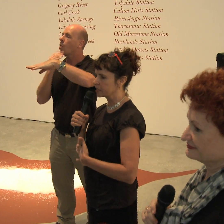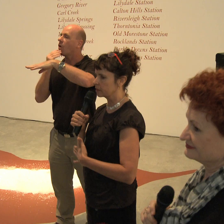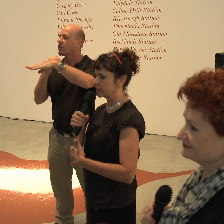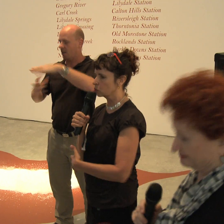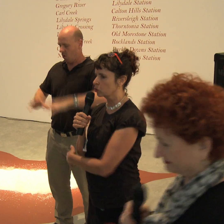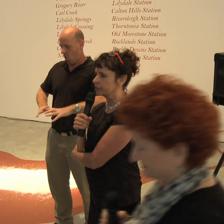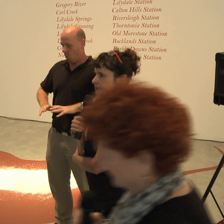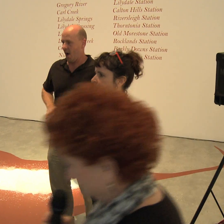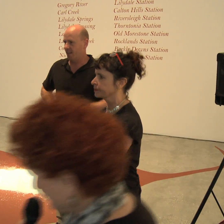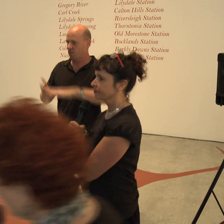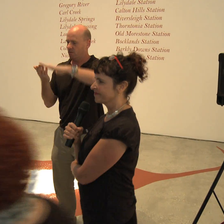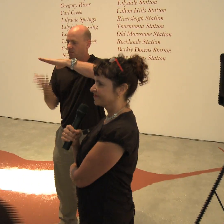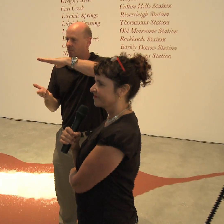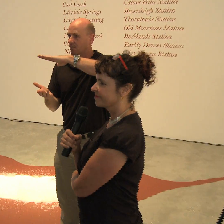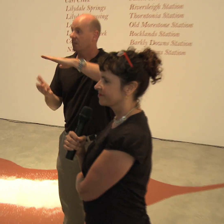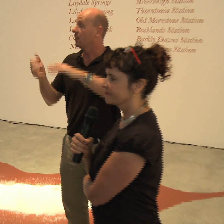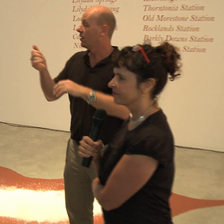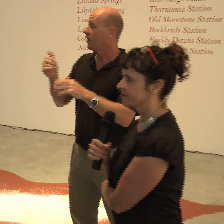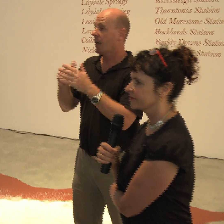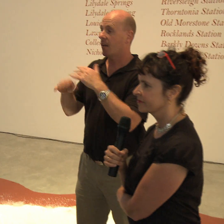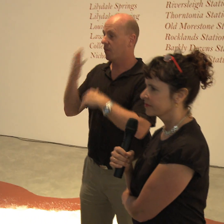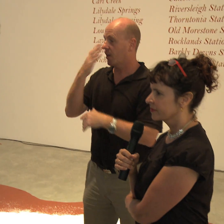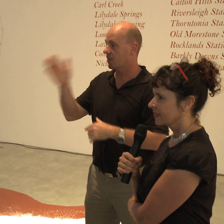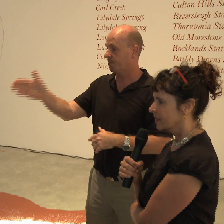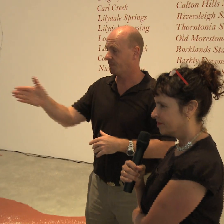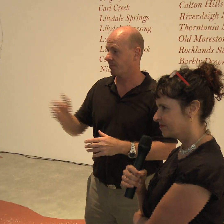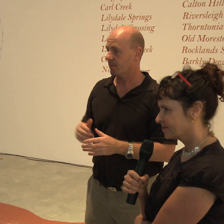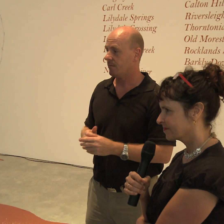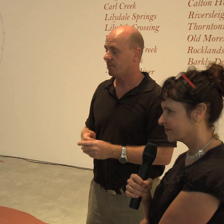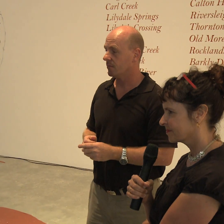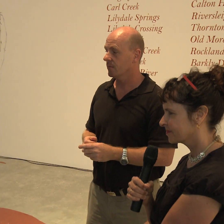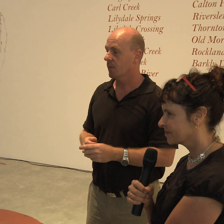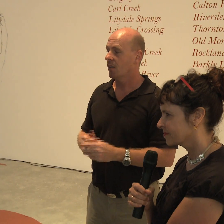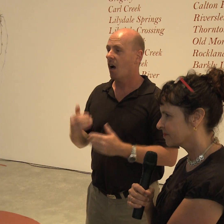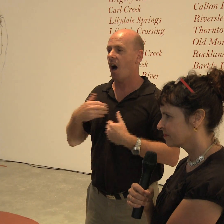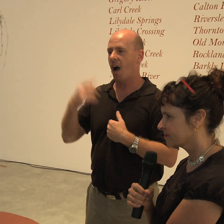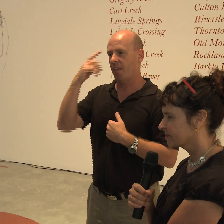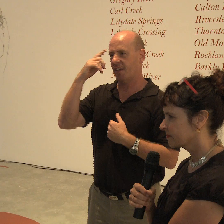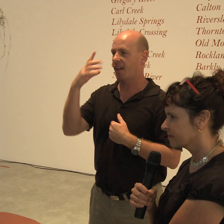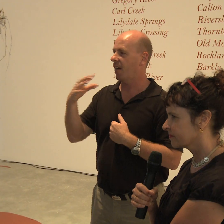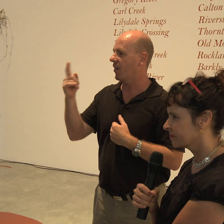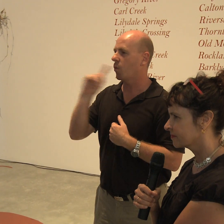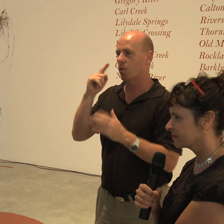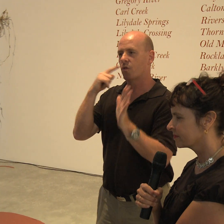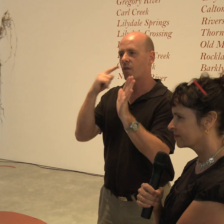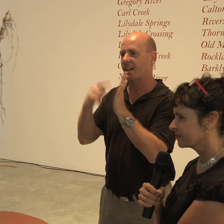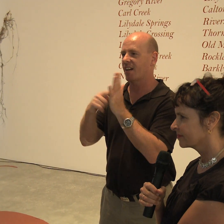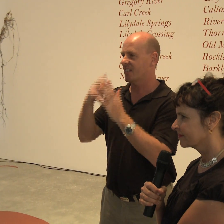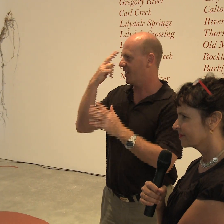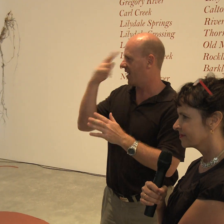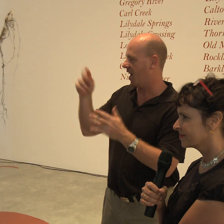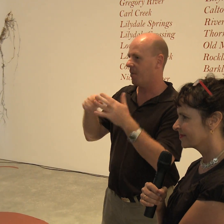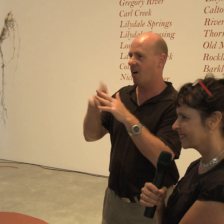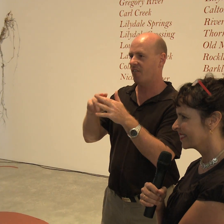hold themselves underwater. Okay, in the front. I think everybody would recognise the name of Sir